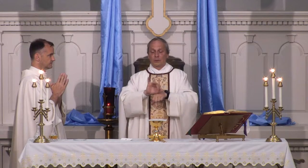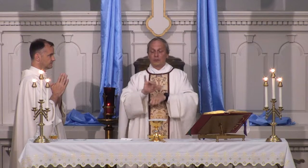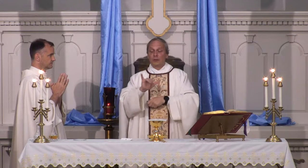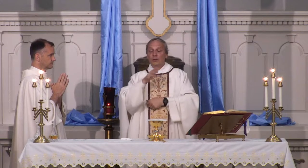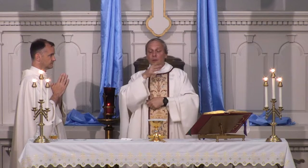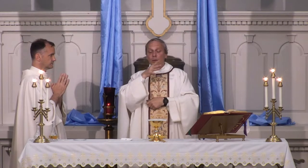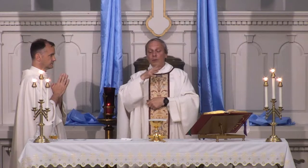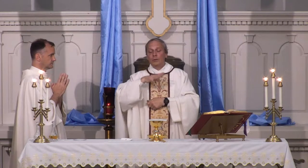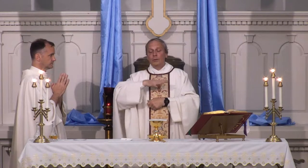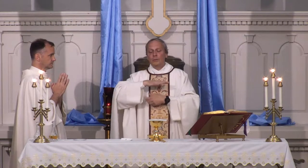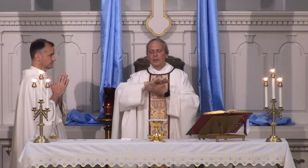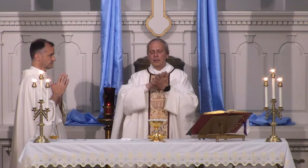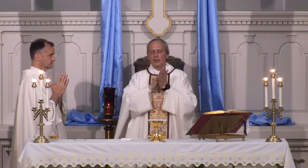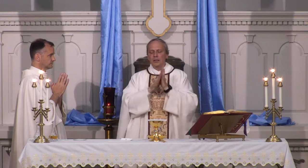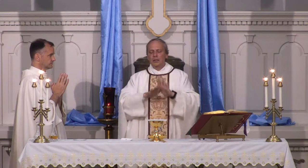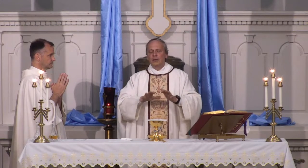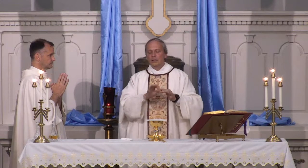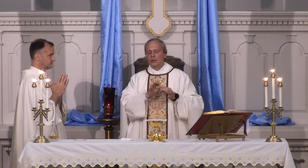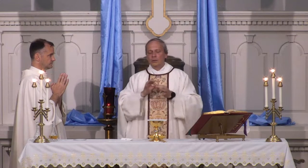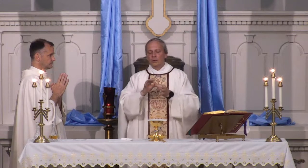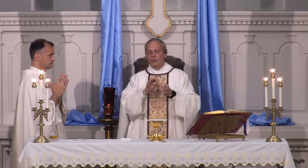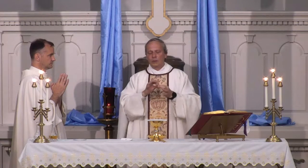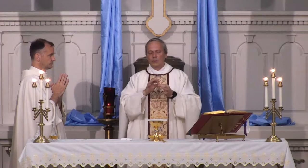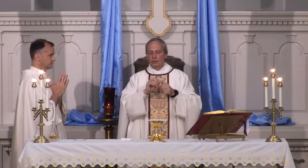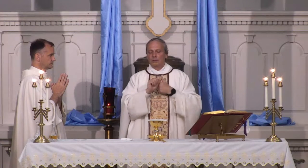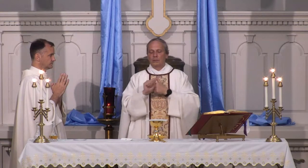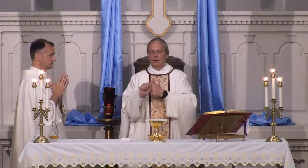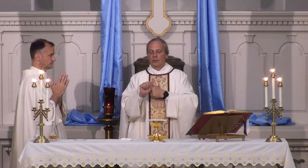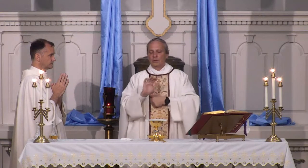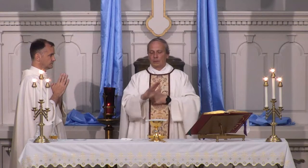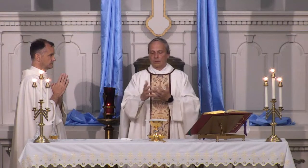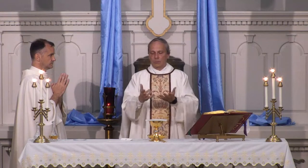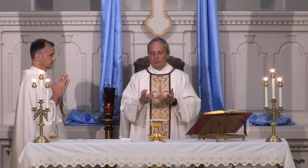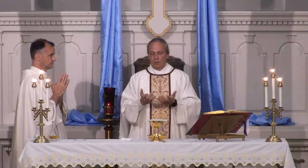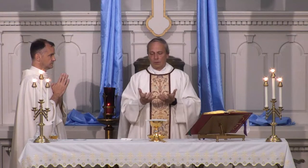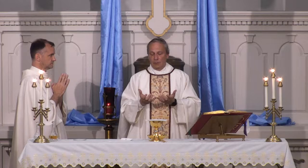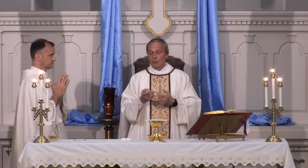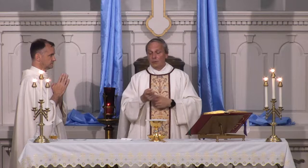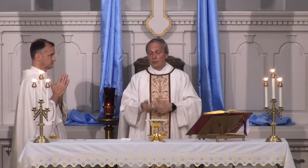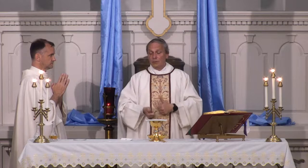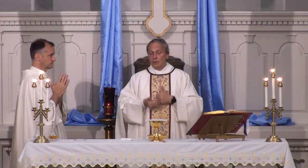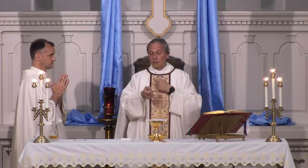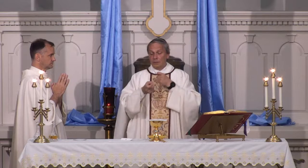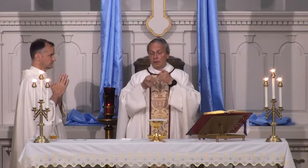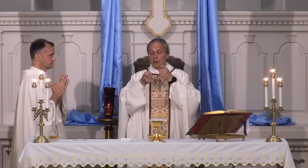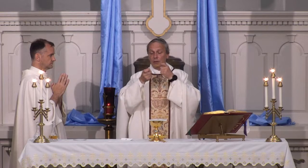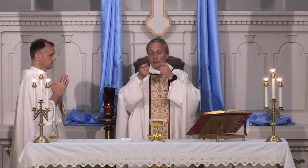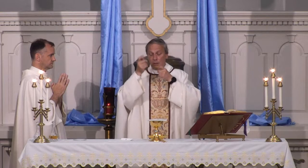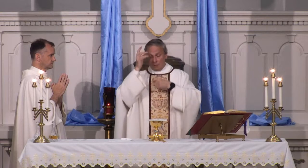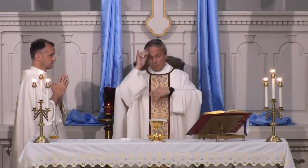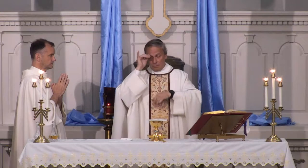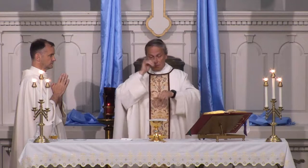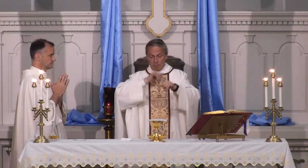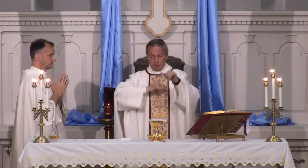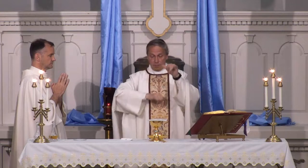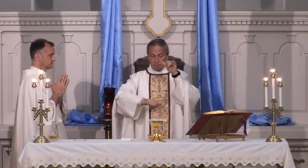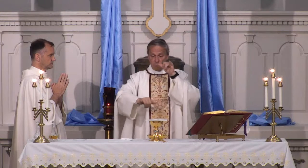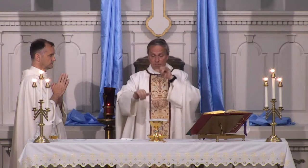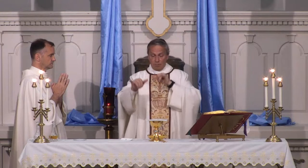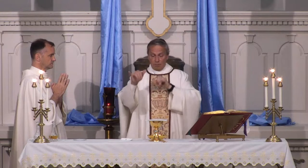church, and graciously grant her peace and unity in accordance with your will, who live and